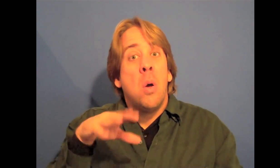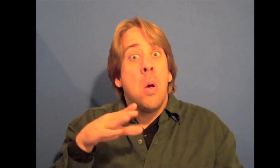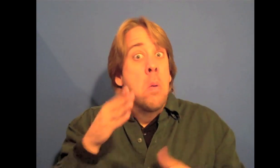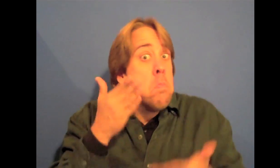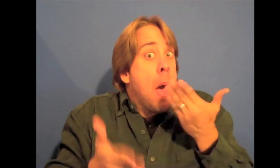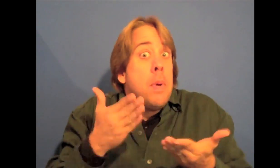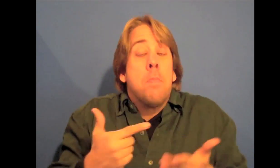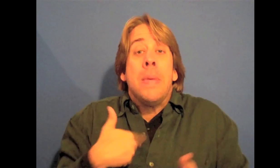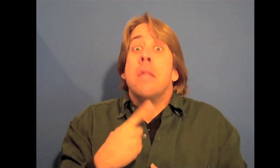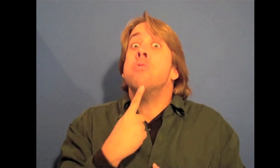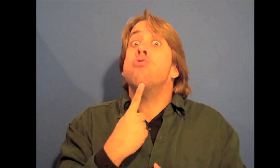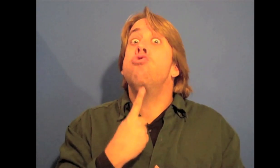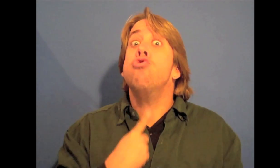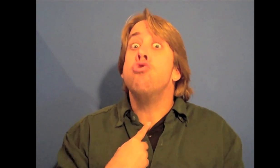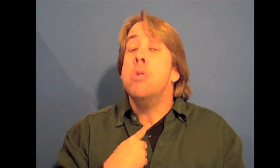What if I was thirsty?